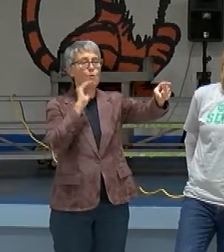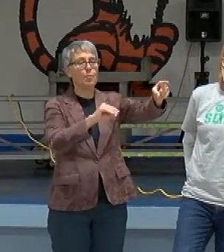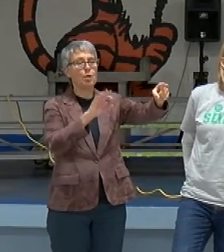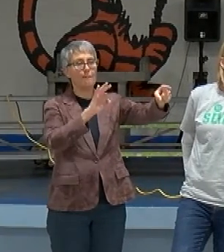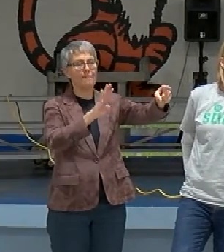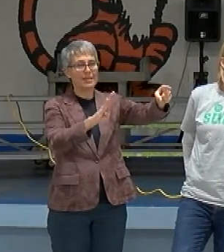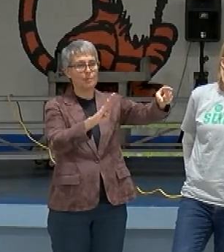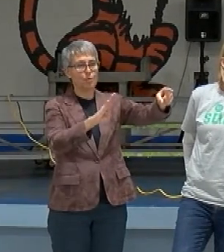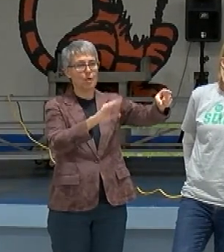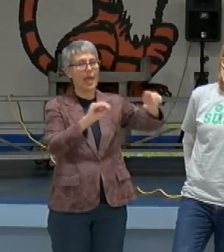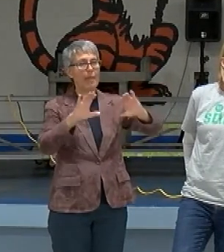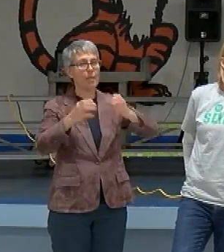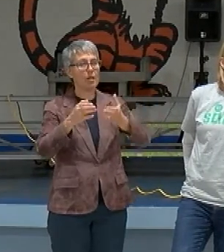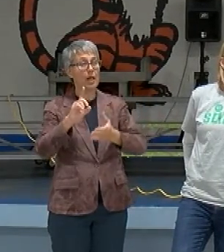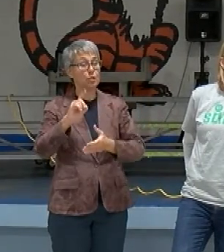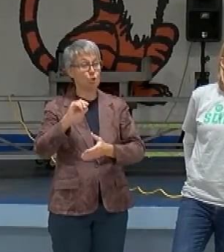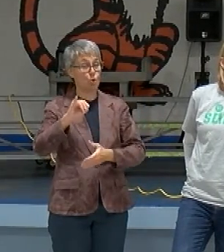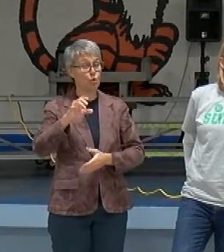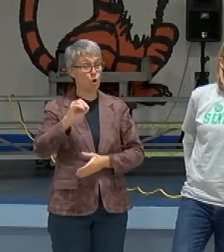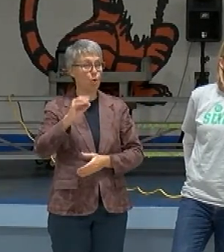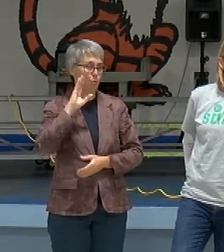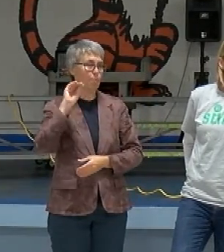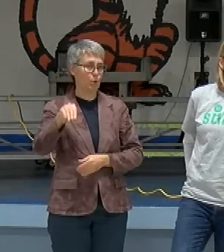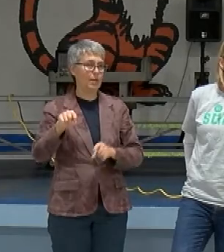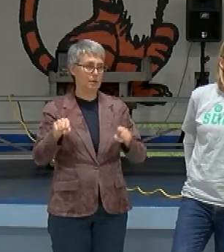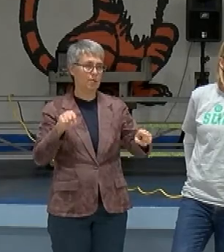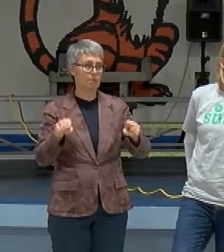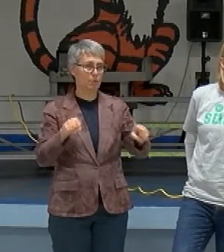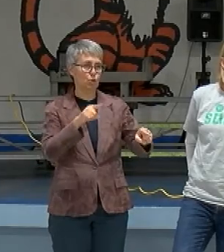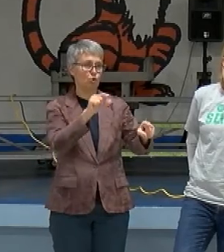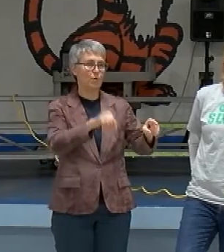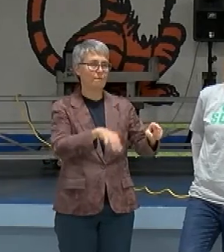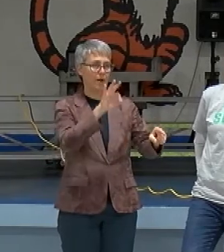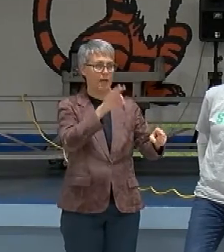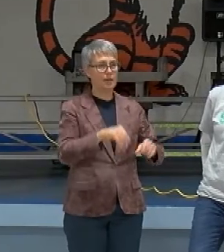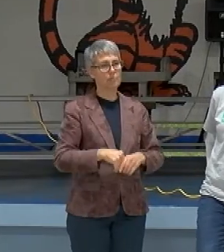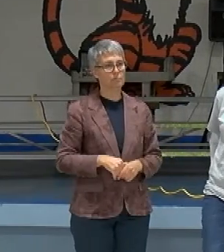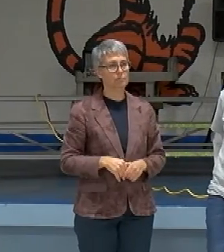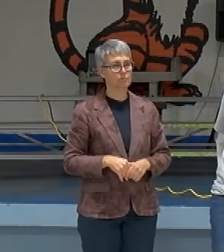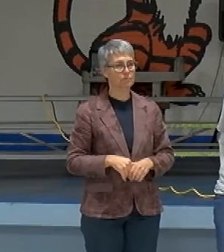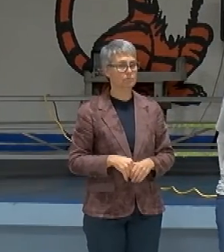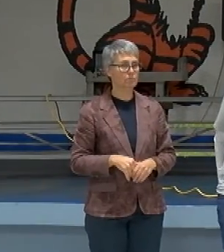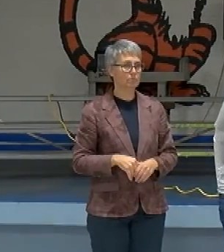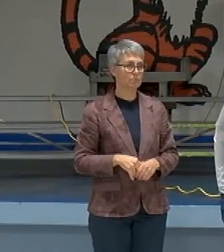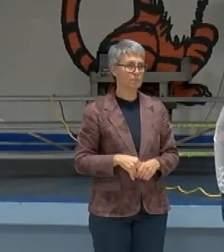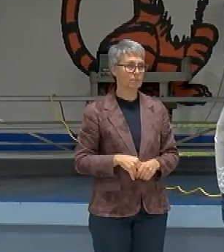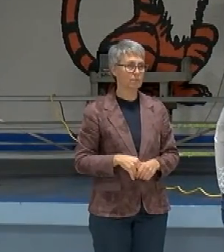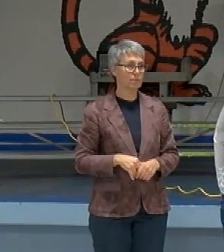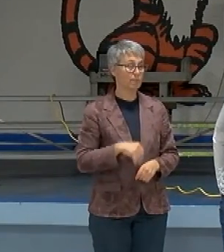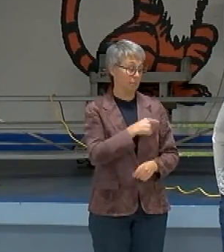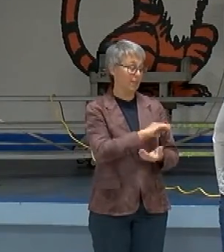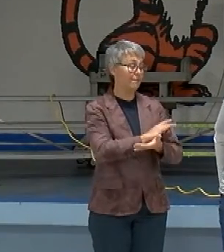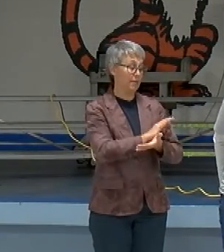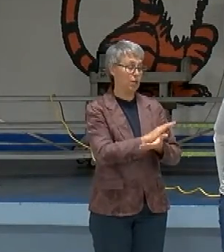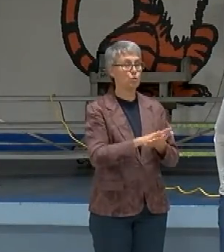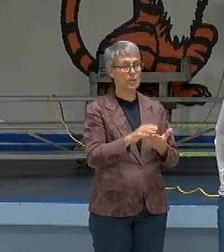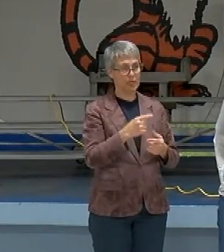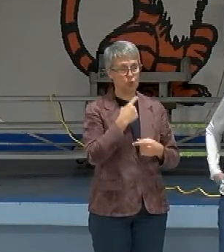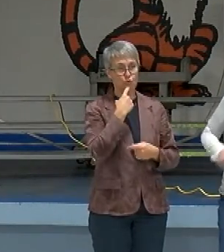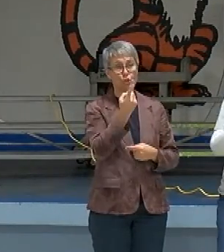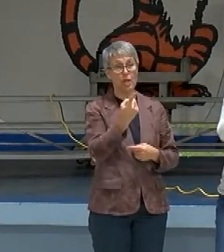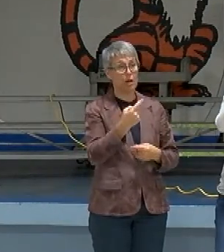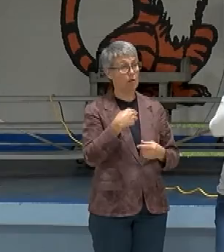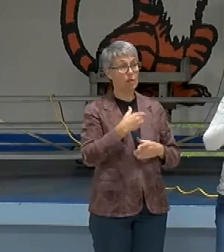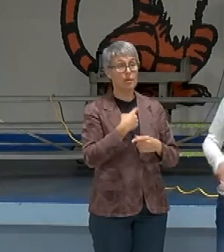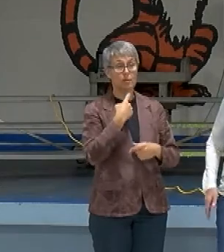well, those links, so you can click on them. And they're Right. The video is another good thing to share, to tell.